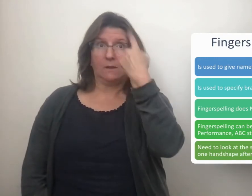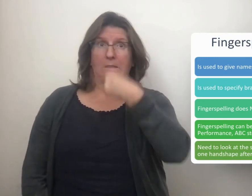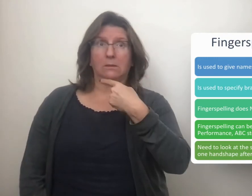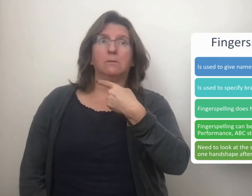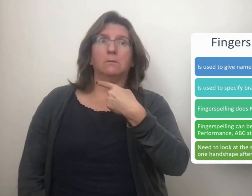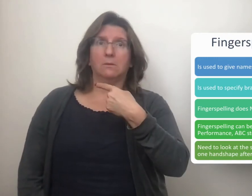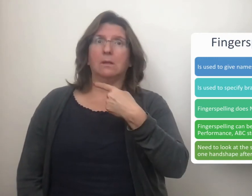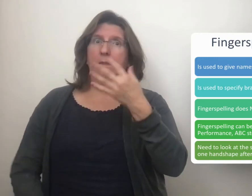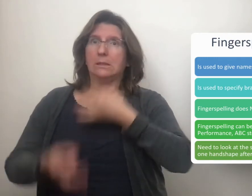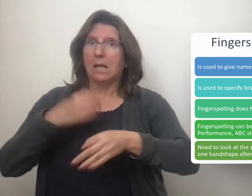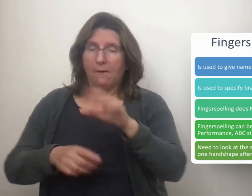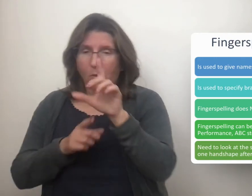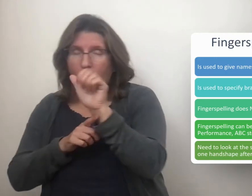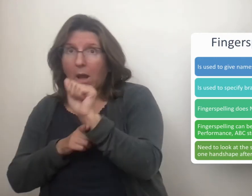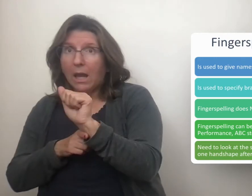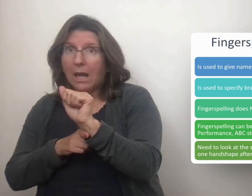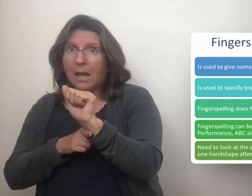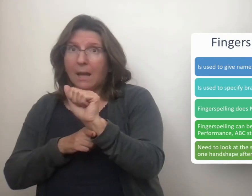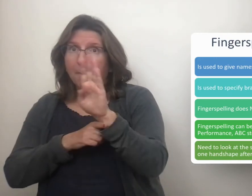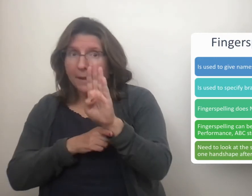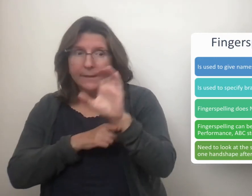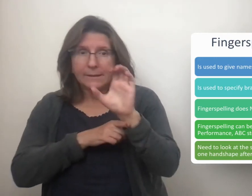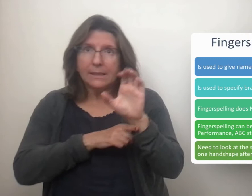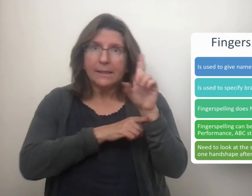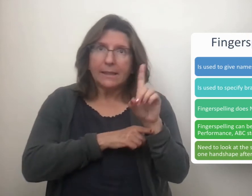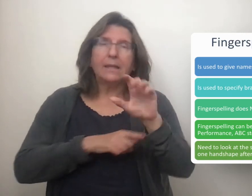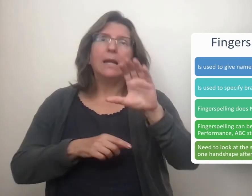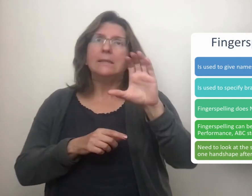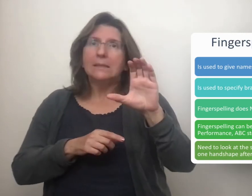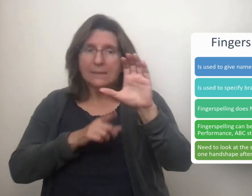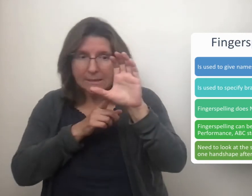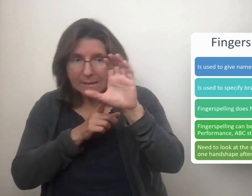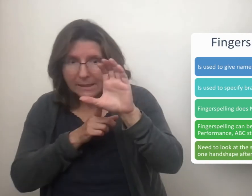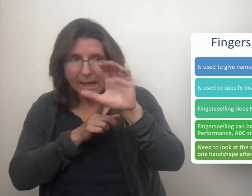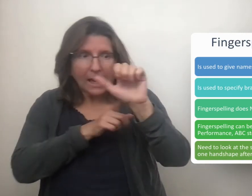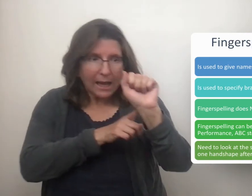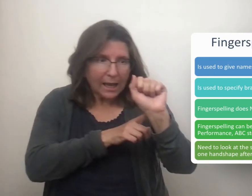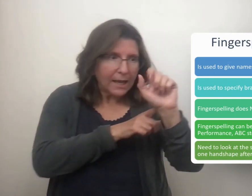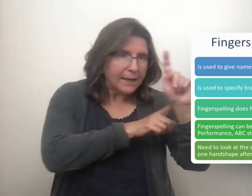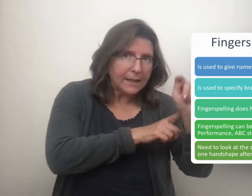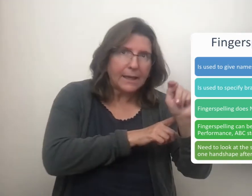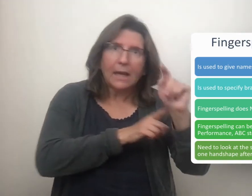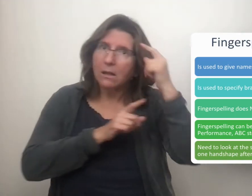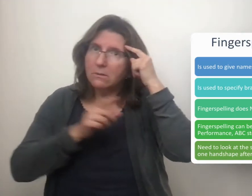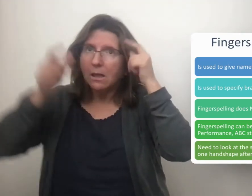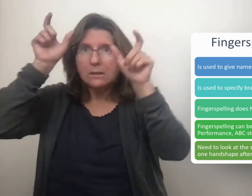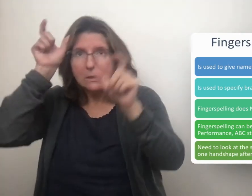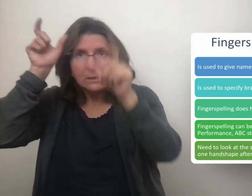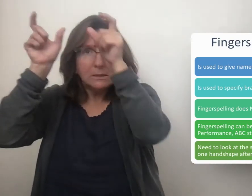When reading fingerspelling, you should look at the signer's face. You're not looking at the hand to try to decode each individual hand shape,